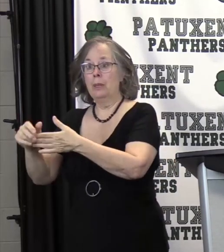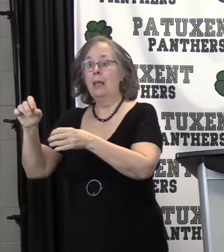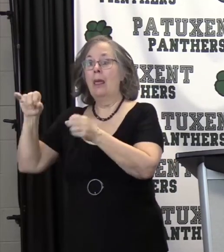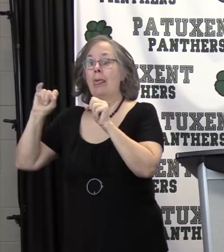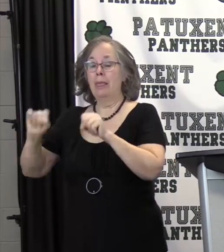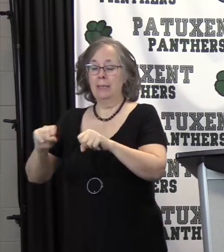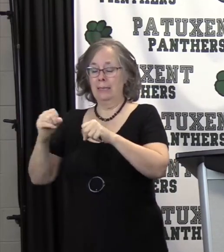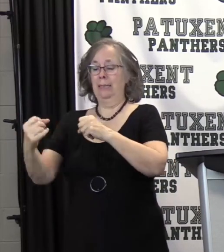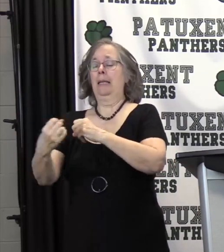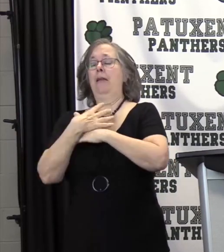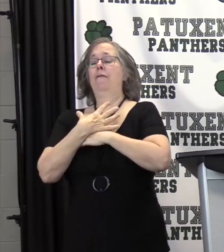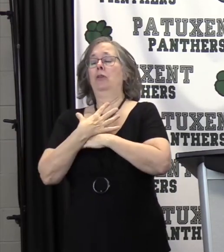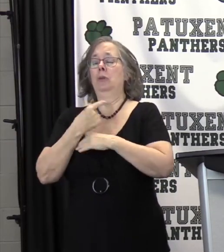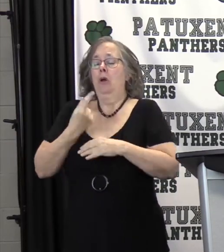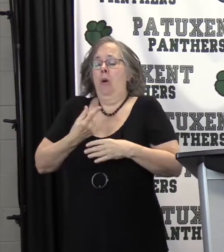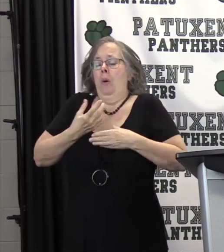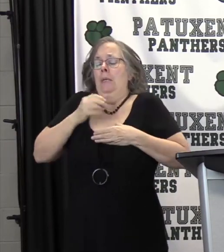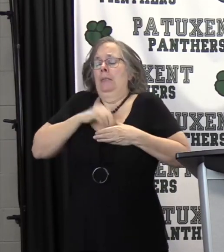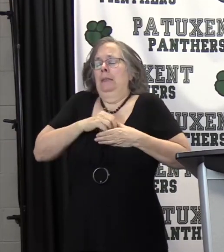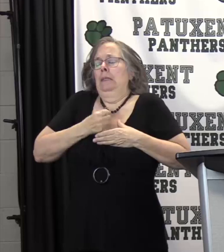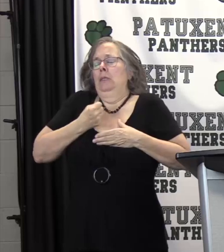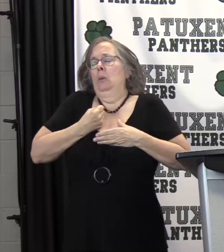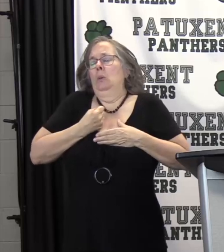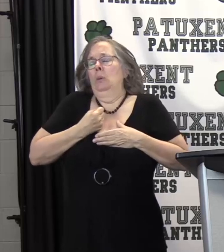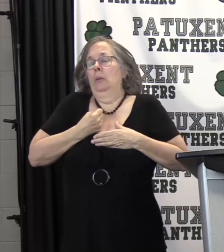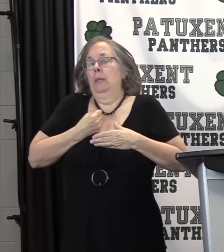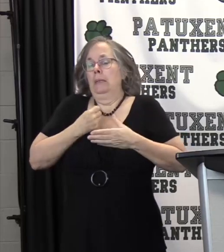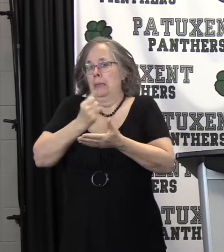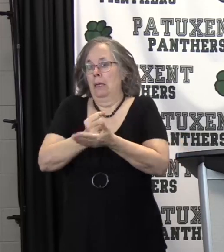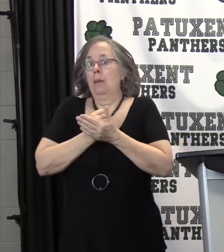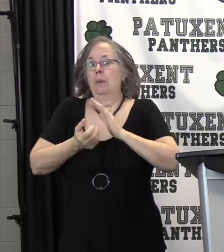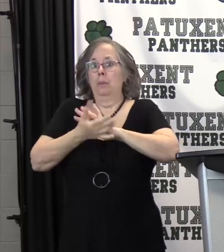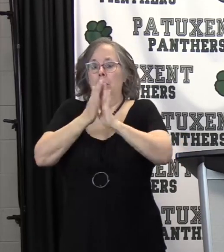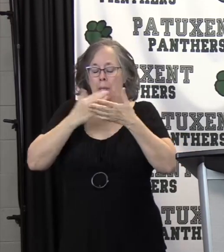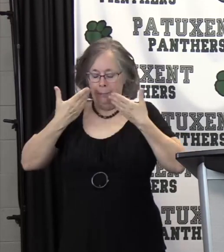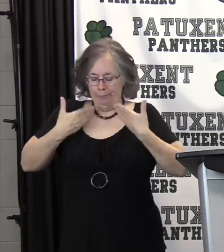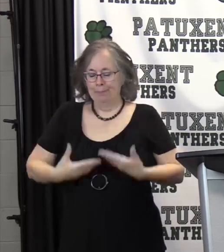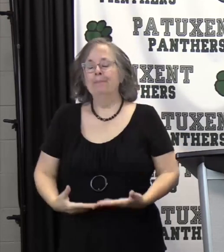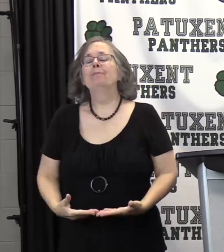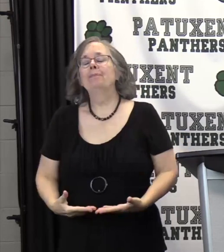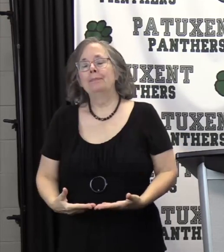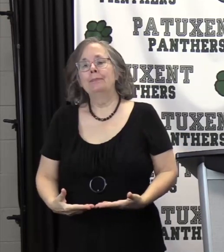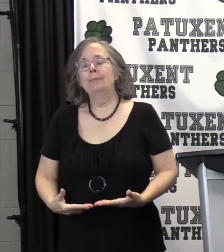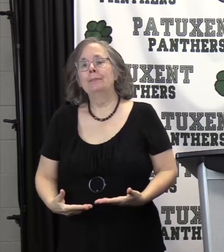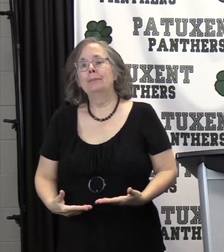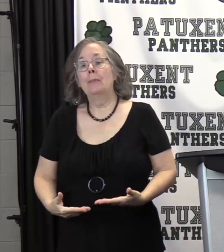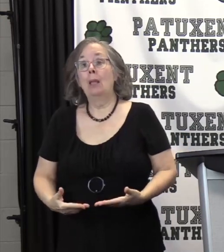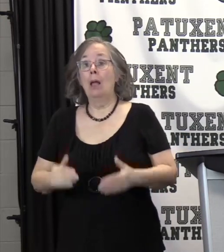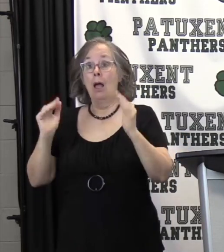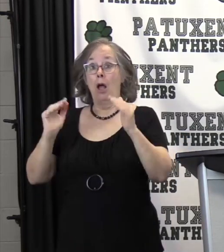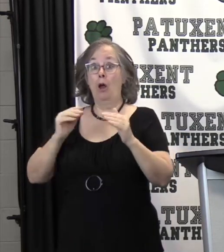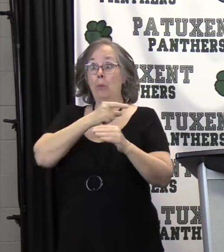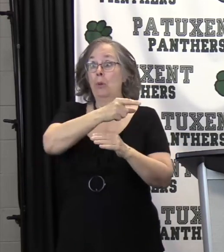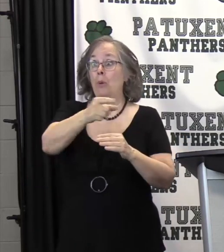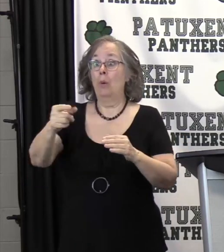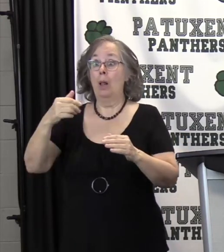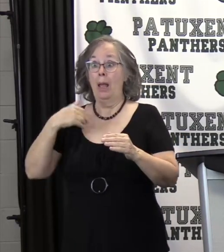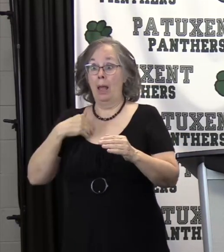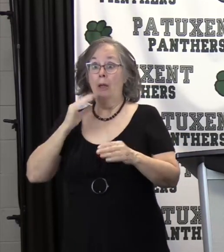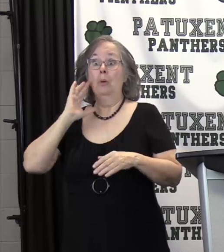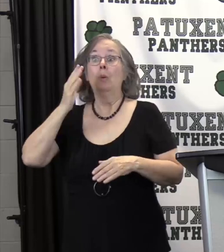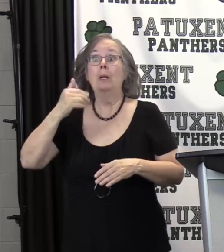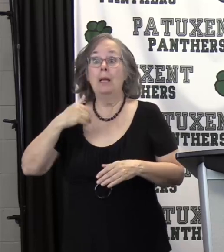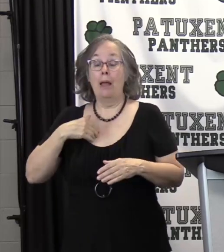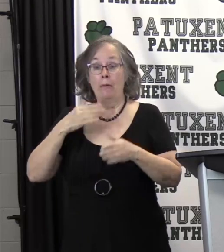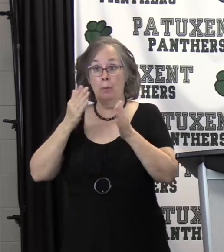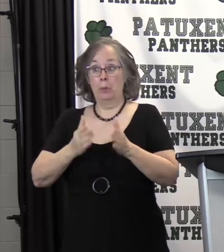influence is something I will always carry with me and has truly helped shape me into the person I am today. I hope you all have had or will